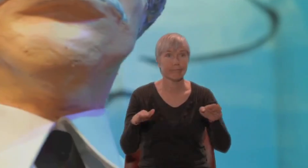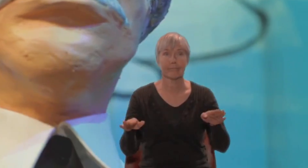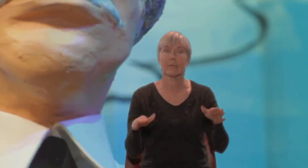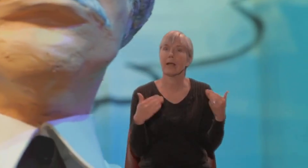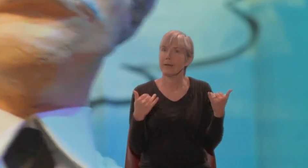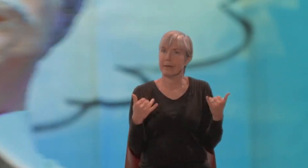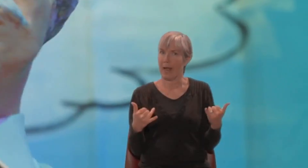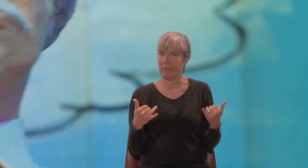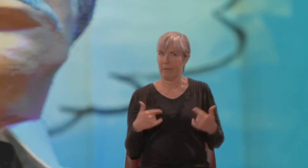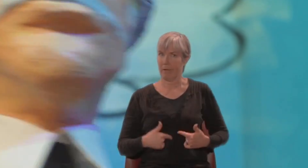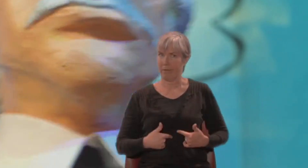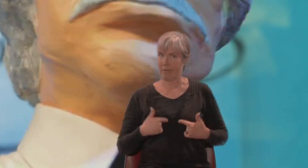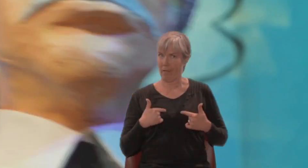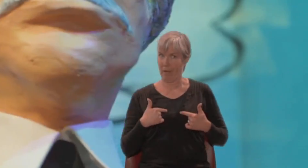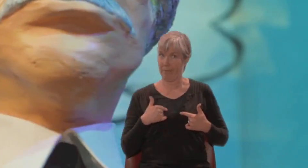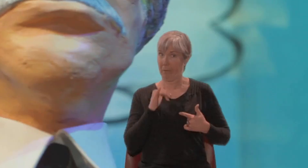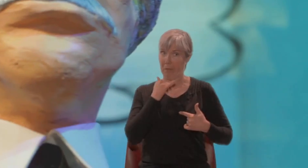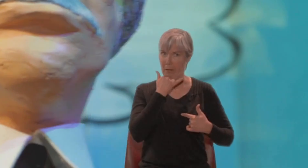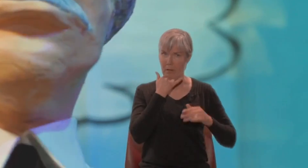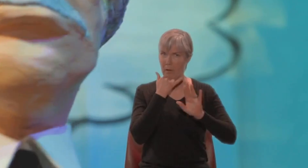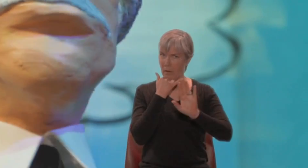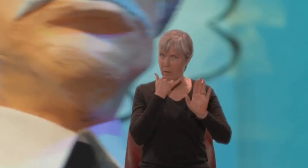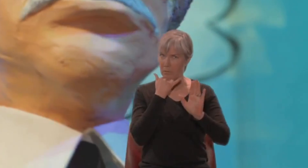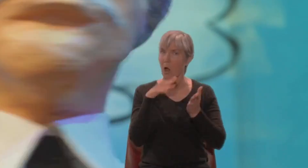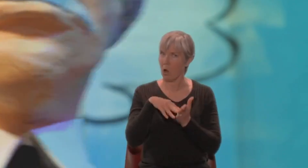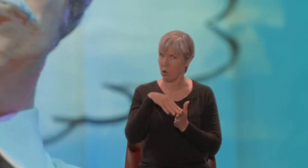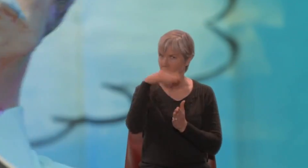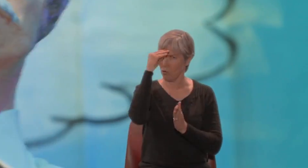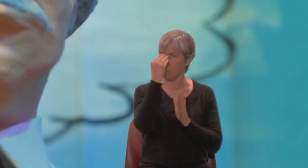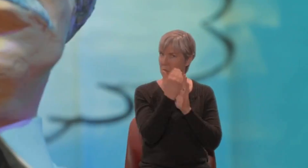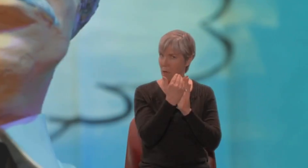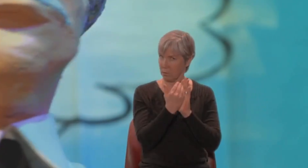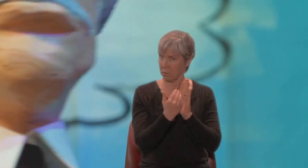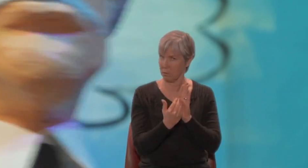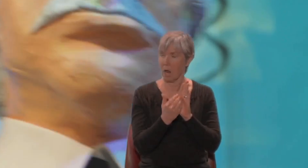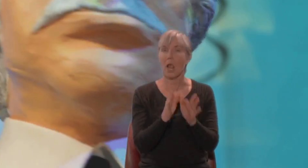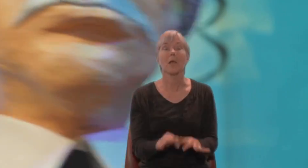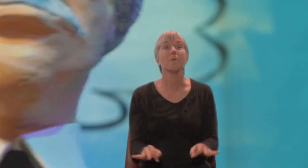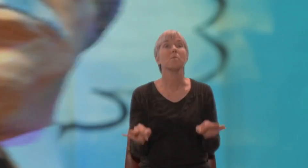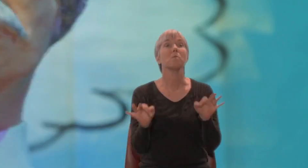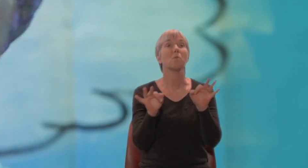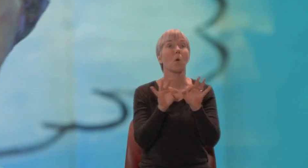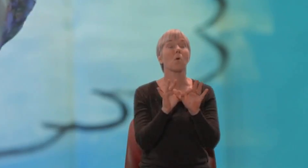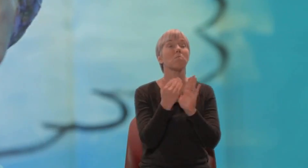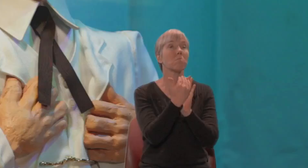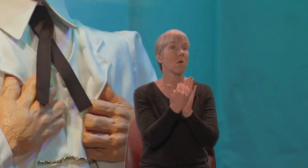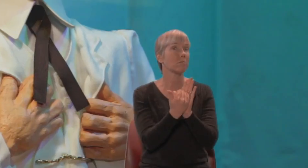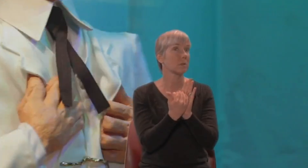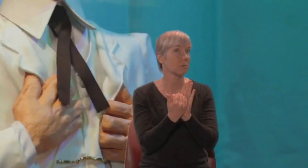life, only lessons to be learned. And he learned a hard lesson that day, something that happens to the best of